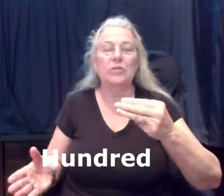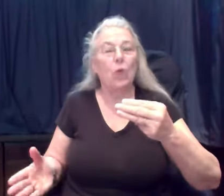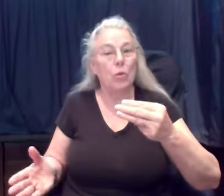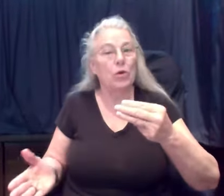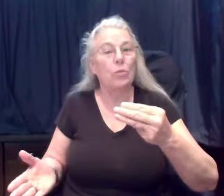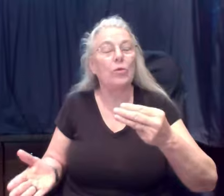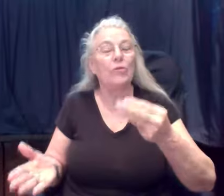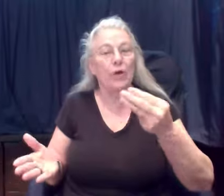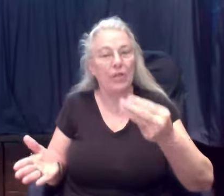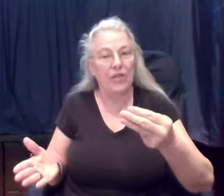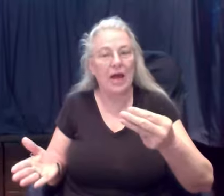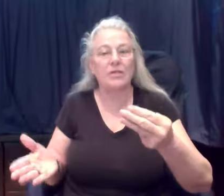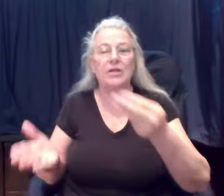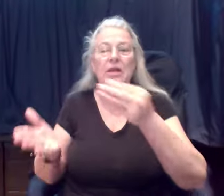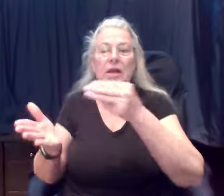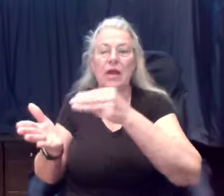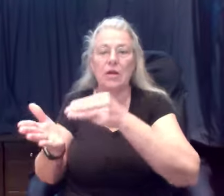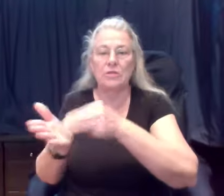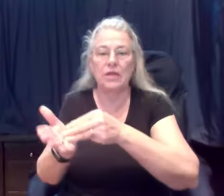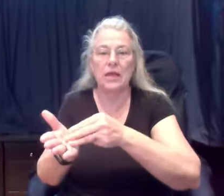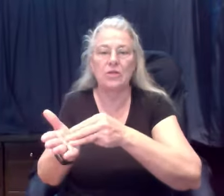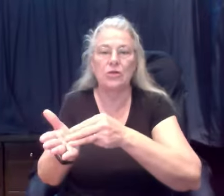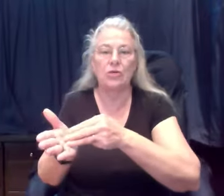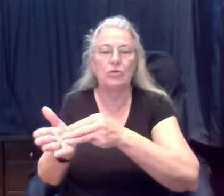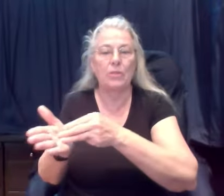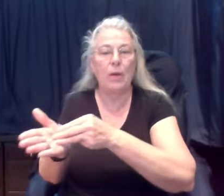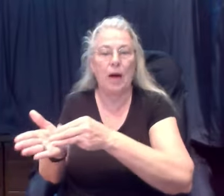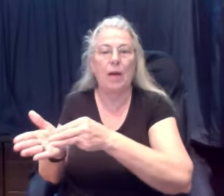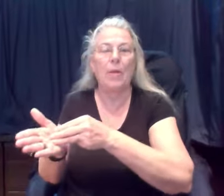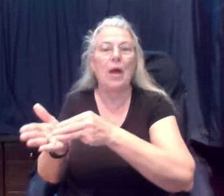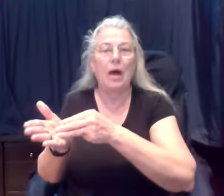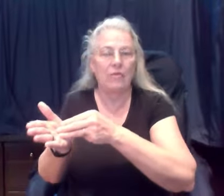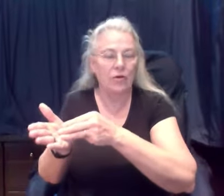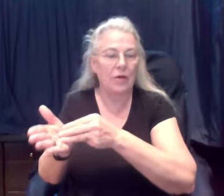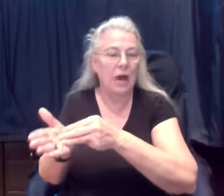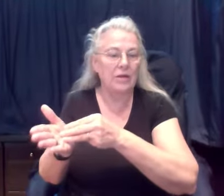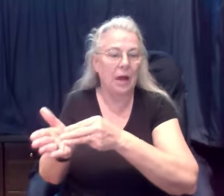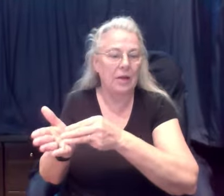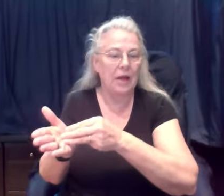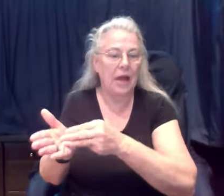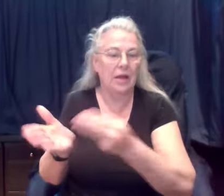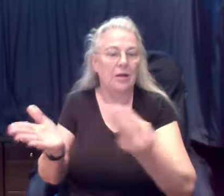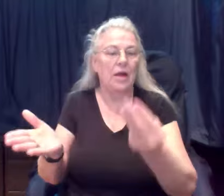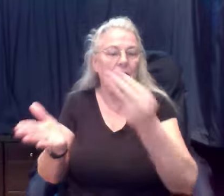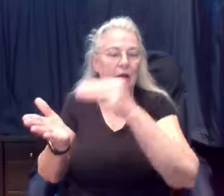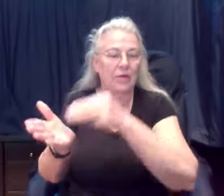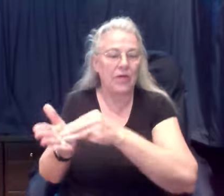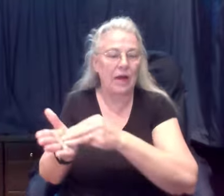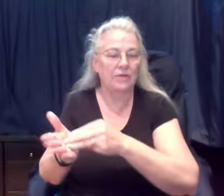the Roman numeral for a thousand, and that goes into the palm of your non-dominant hand. A thousand.